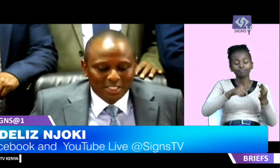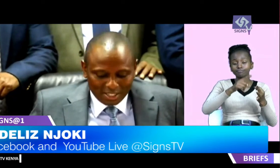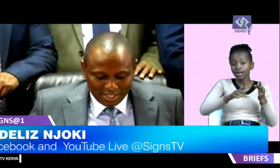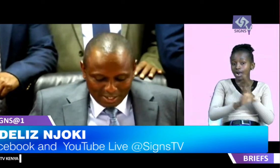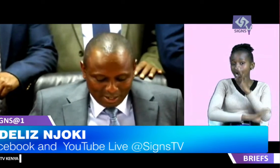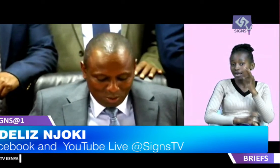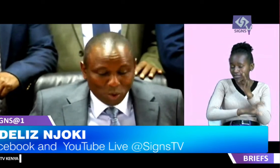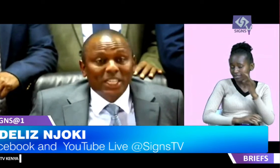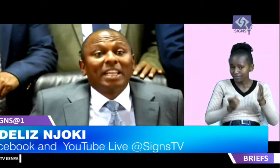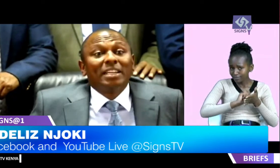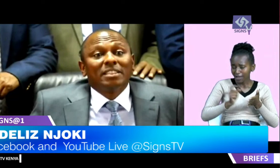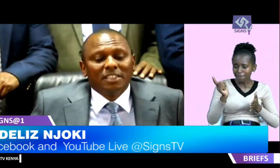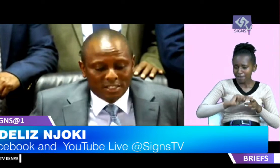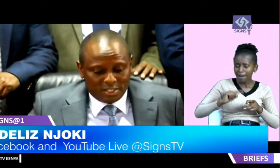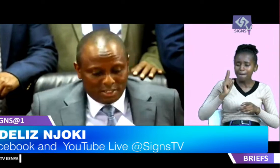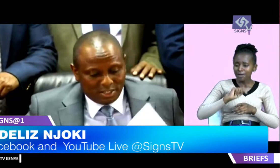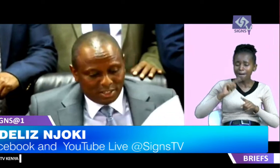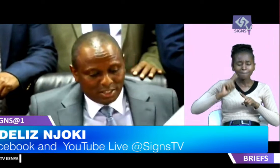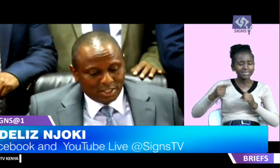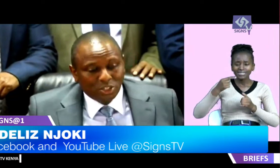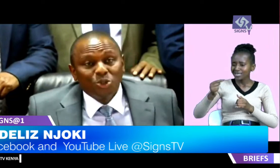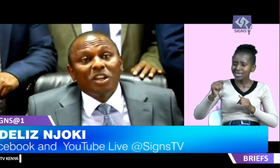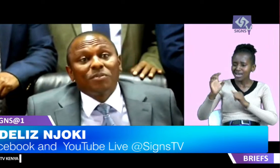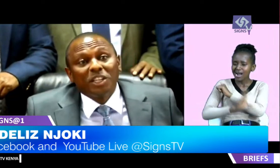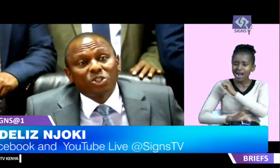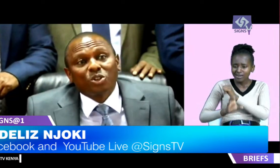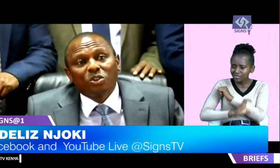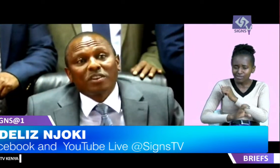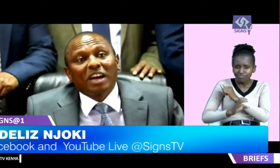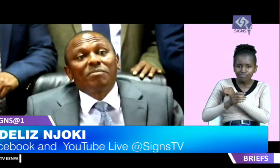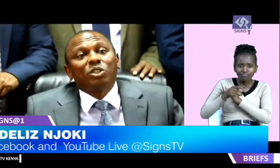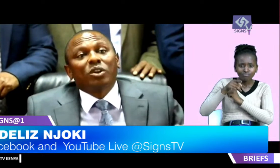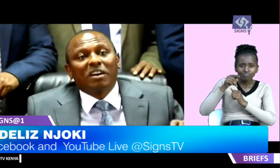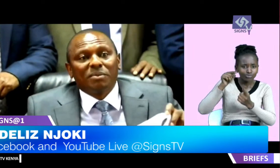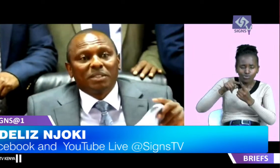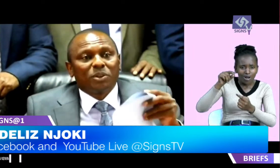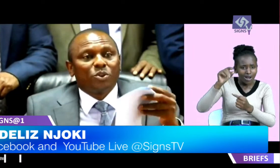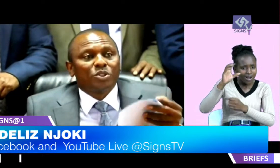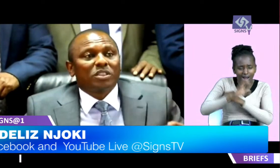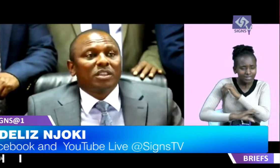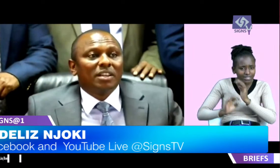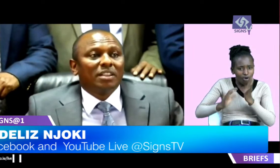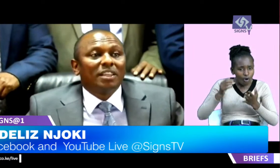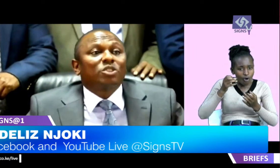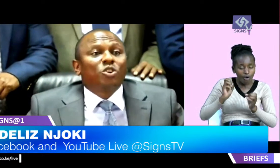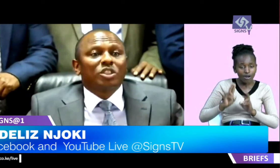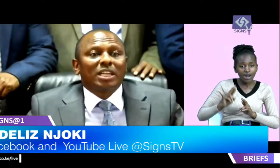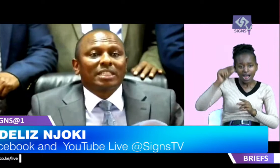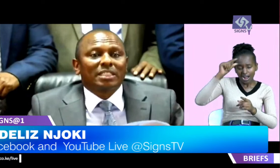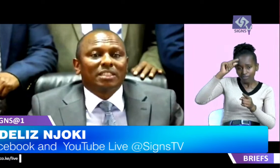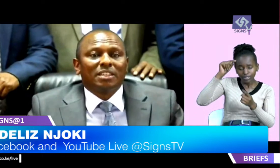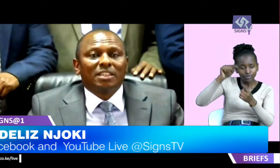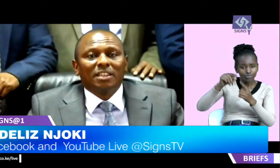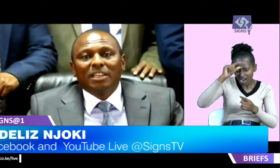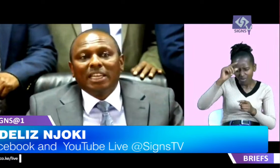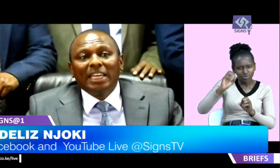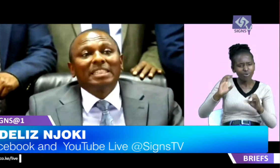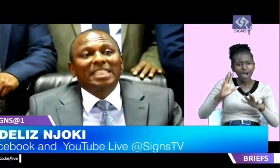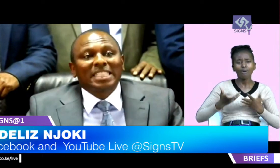What then is his new definition of government to government? Because this contract is